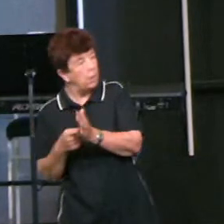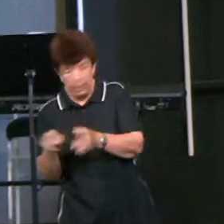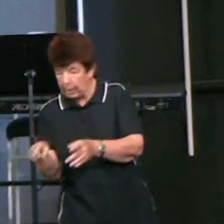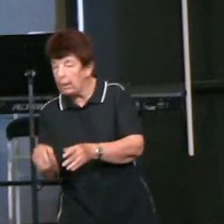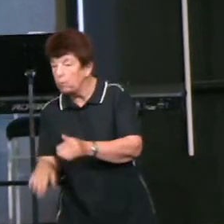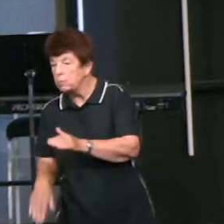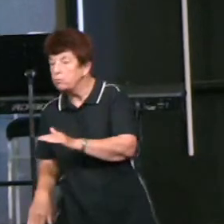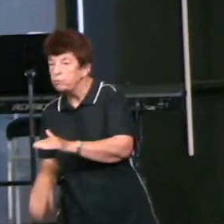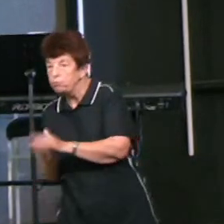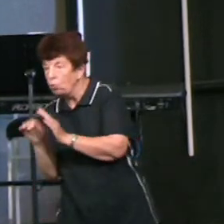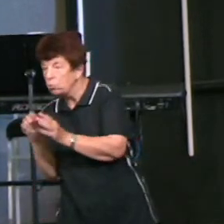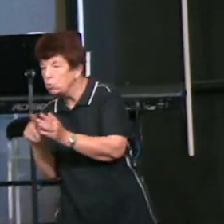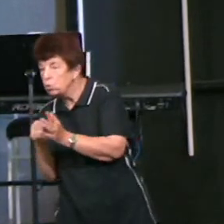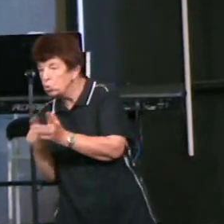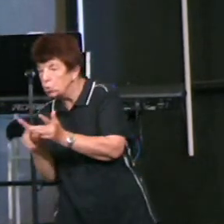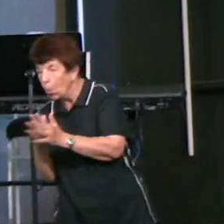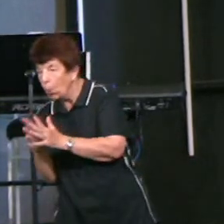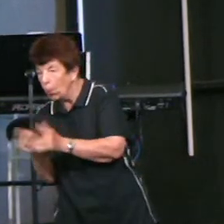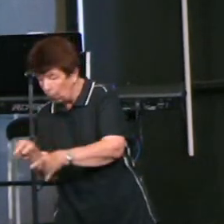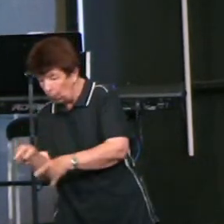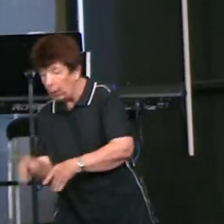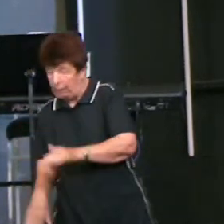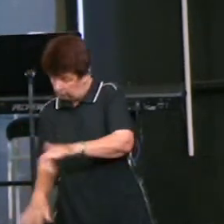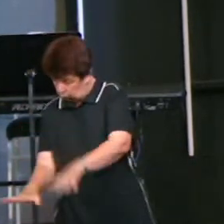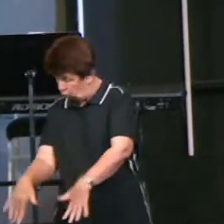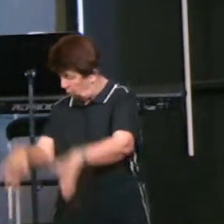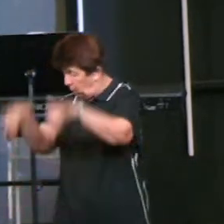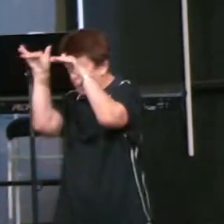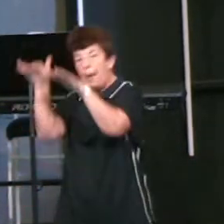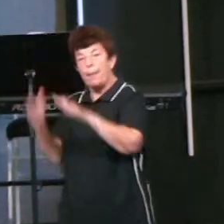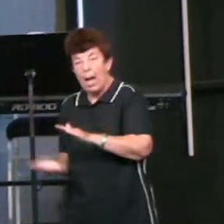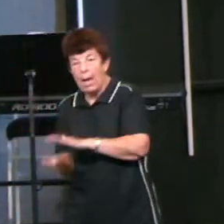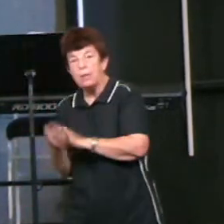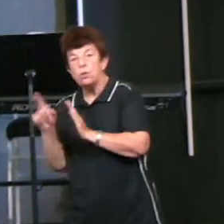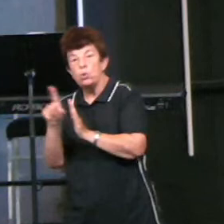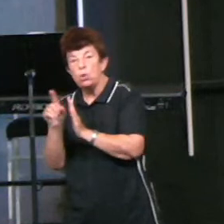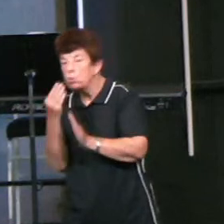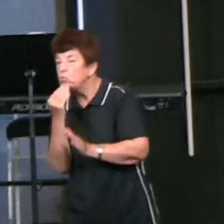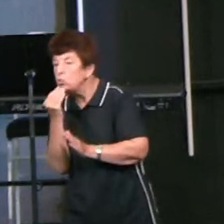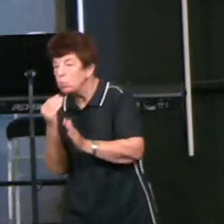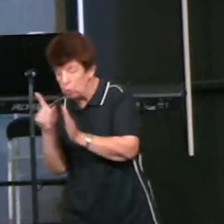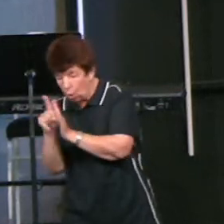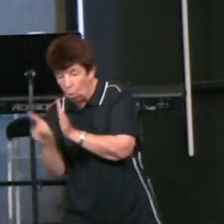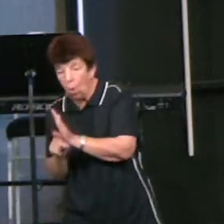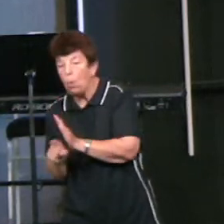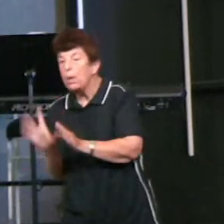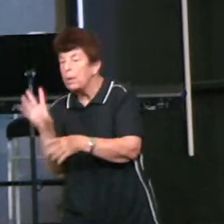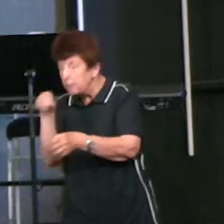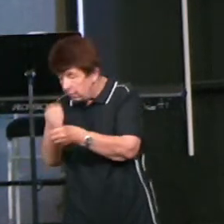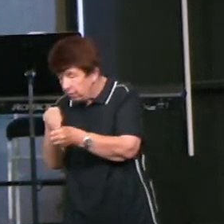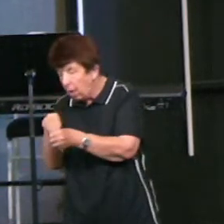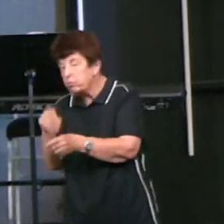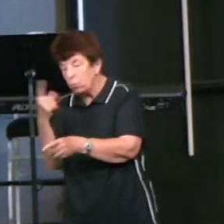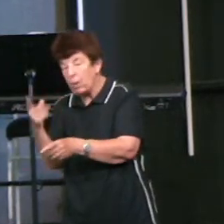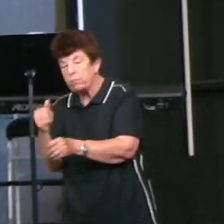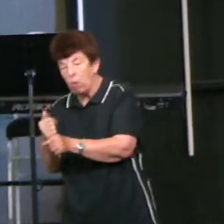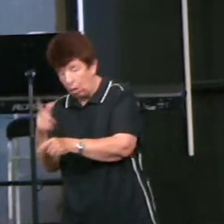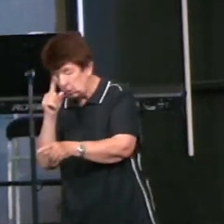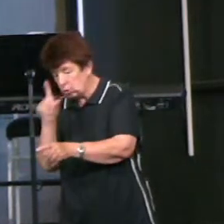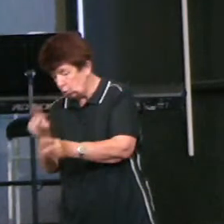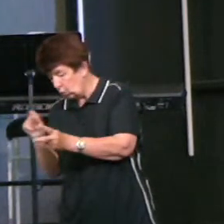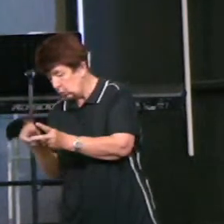Jew, right? Had grown up from birth under the Jewish law, was a part of God's holy chosen people,